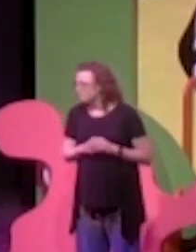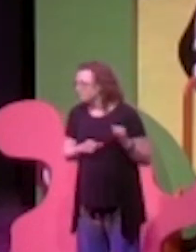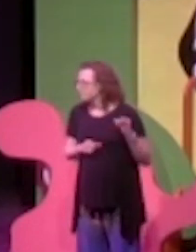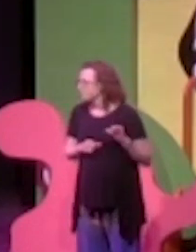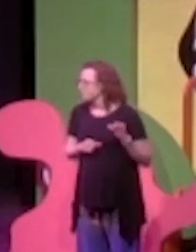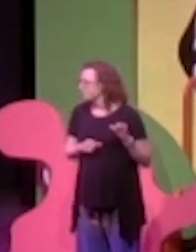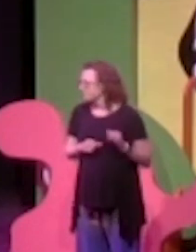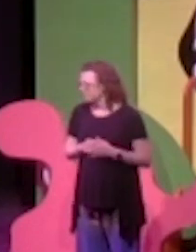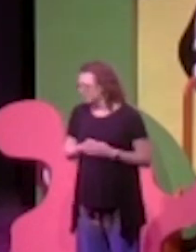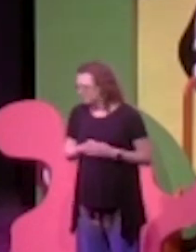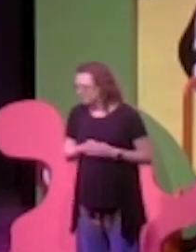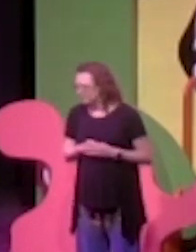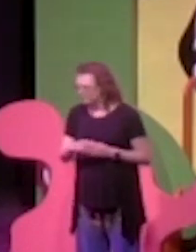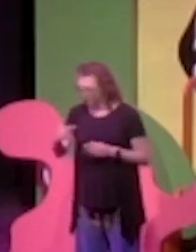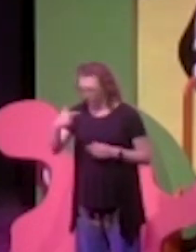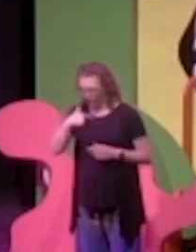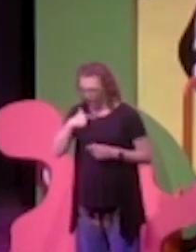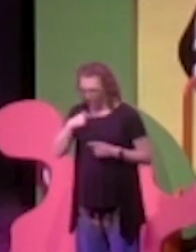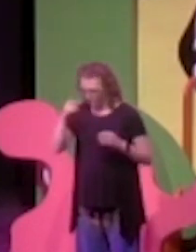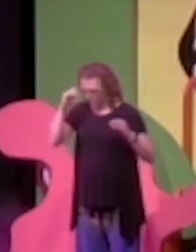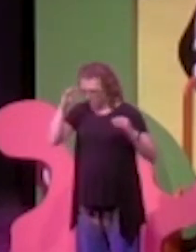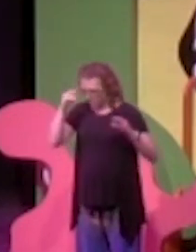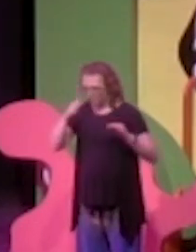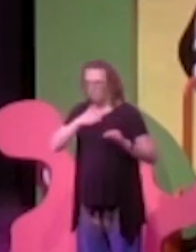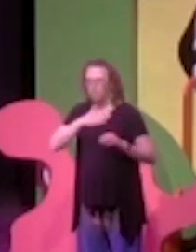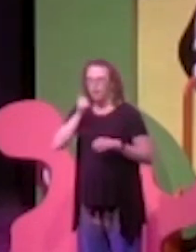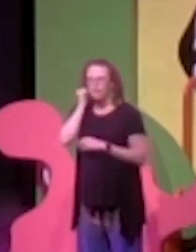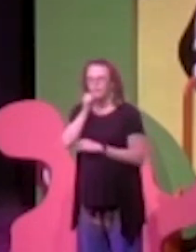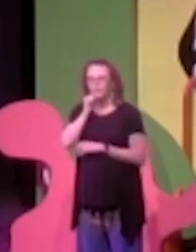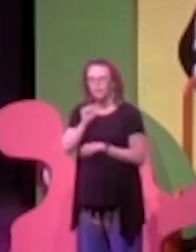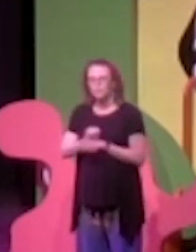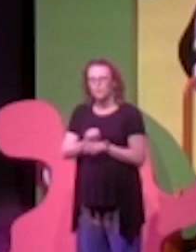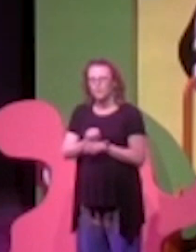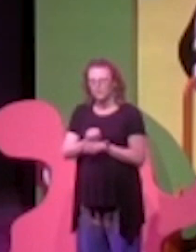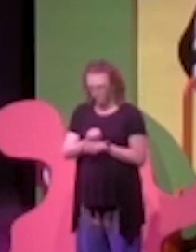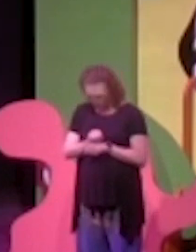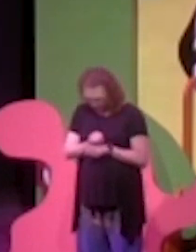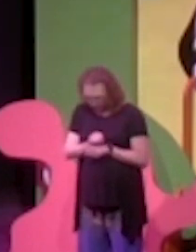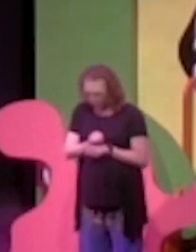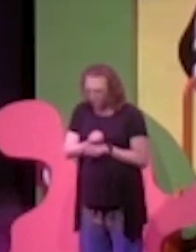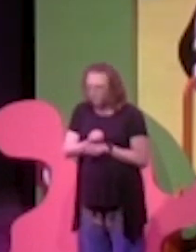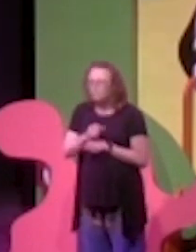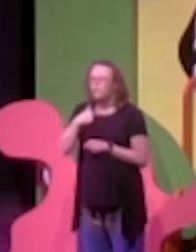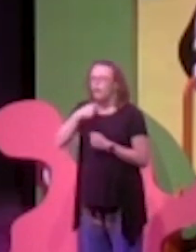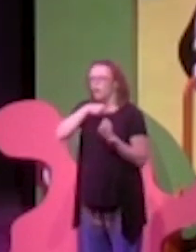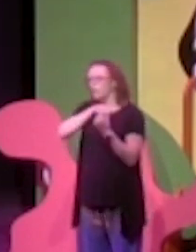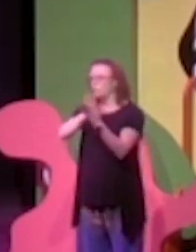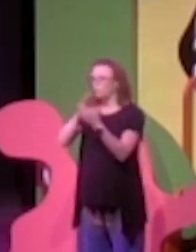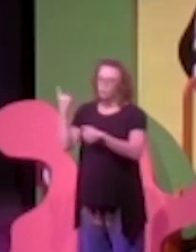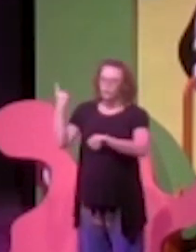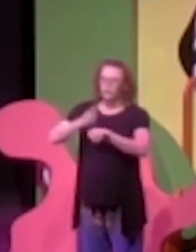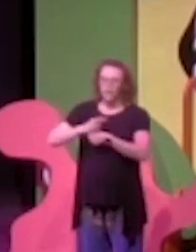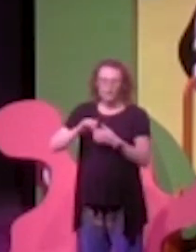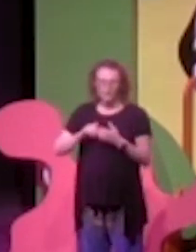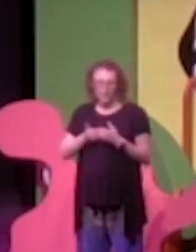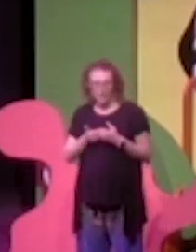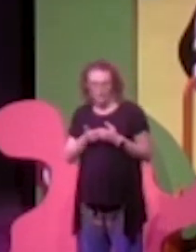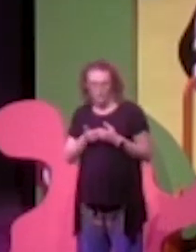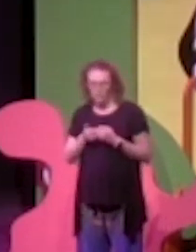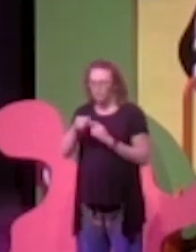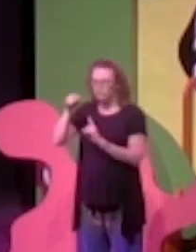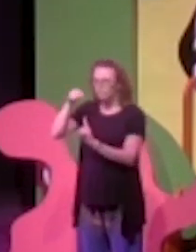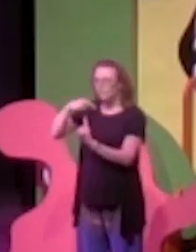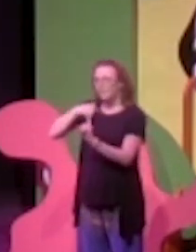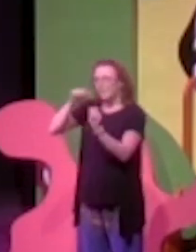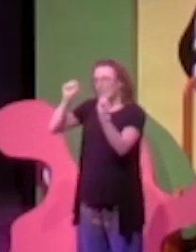So as I do my work, I think about, can I create programs?